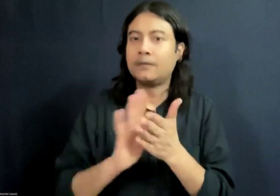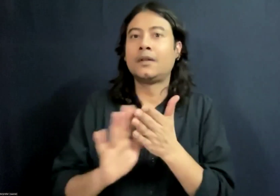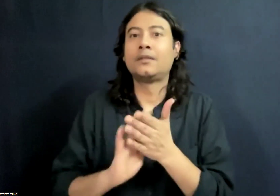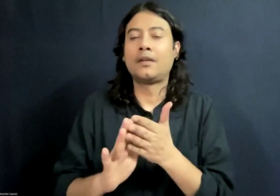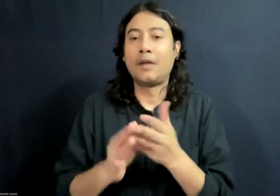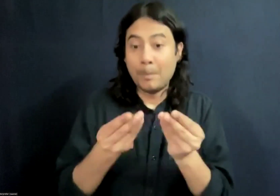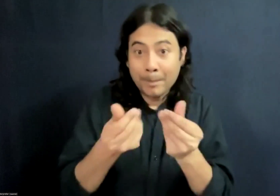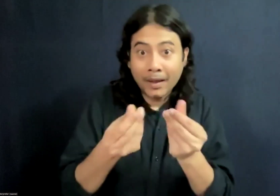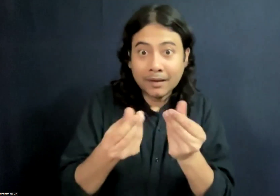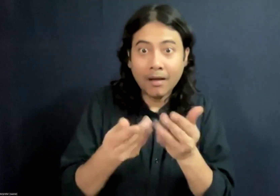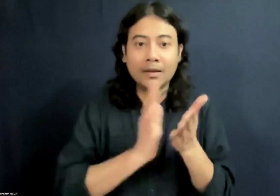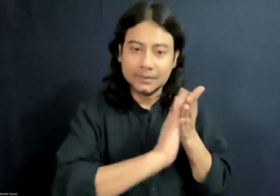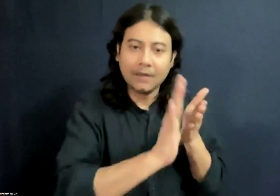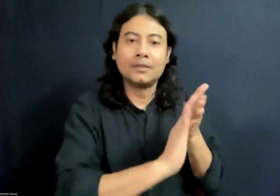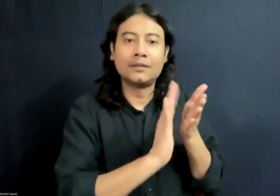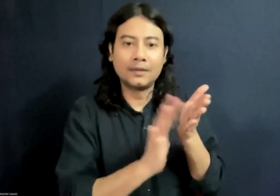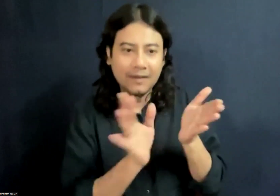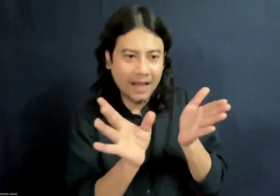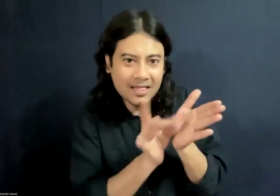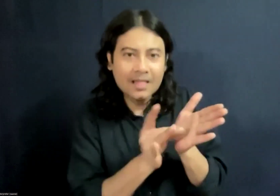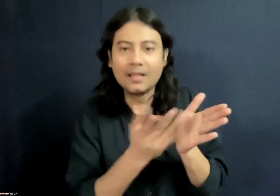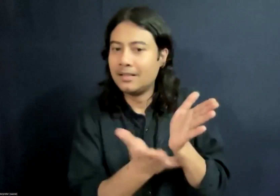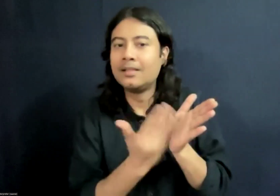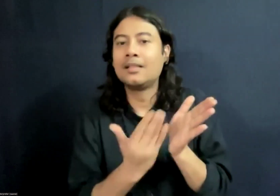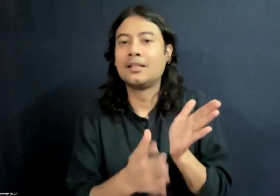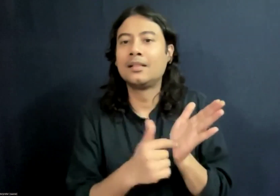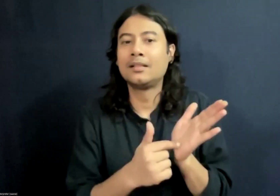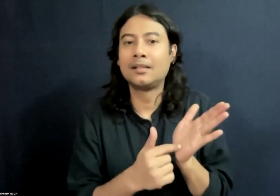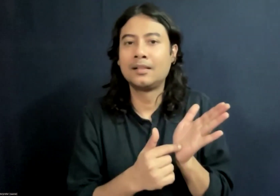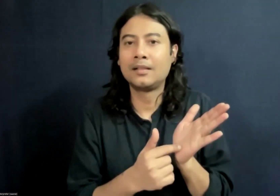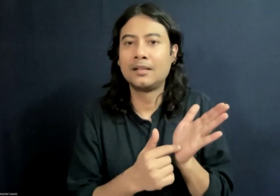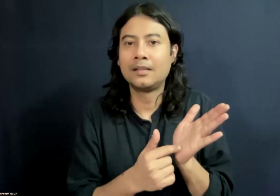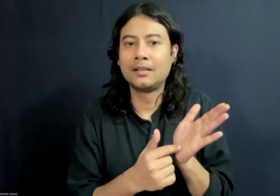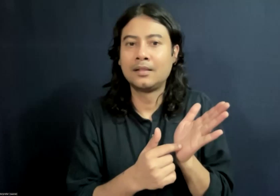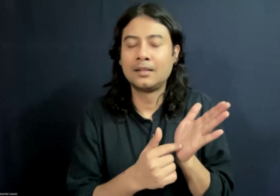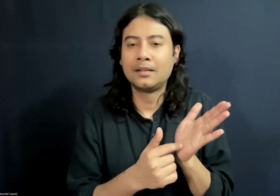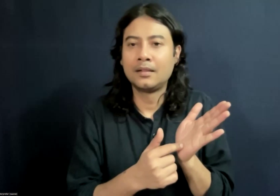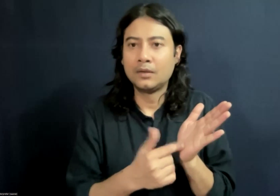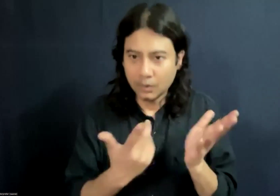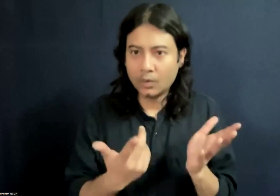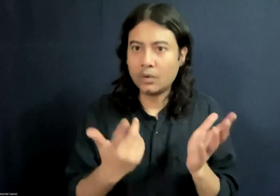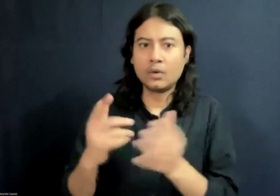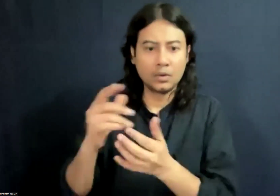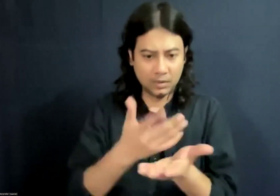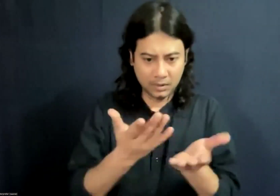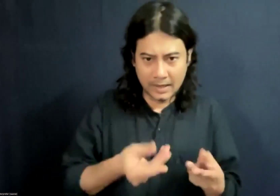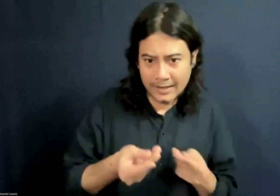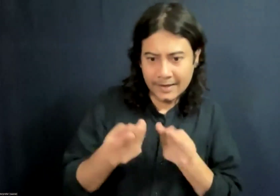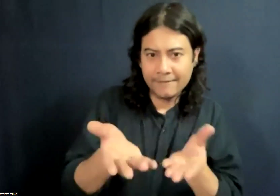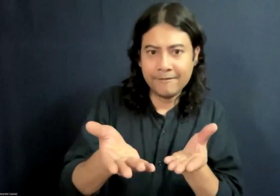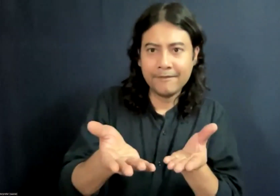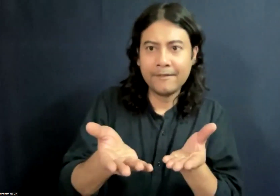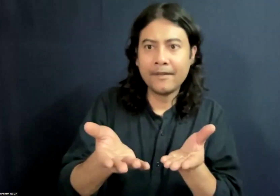So when we are giving charity to Krishna, we accept that, yes, actually all this money, all